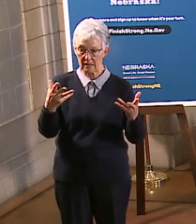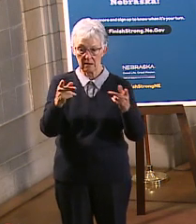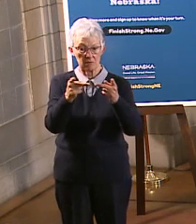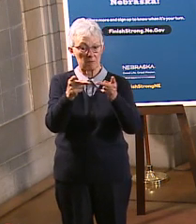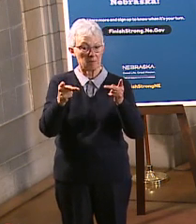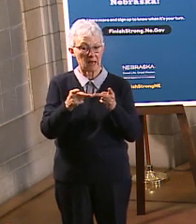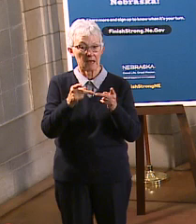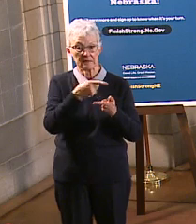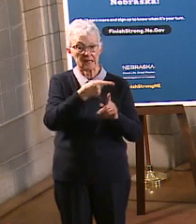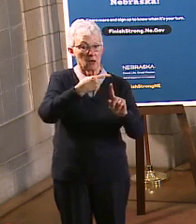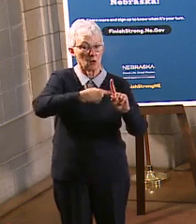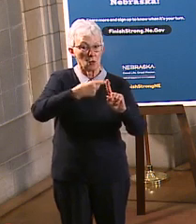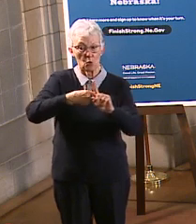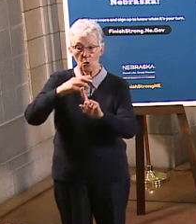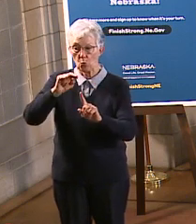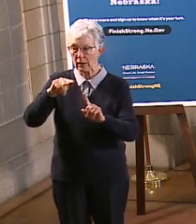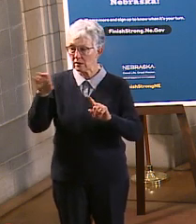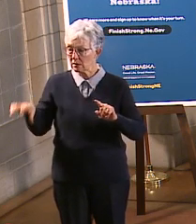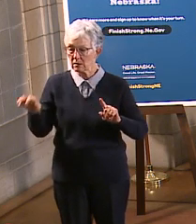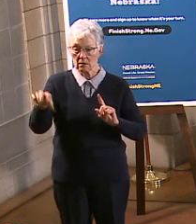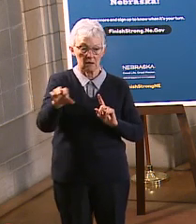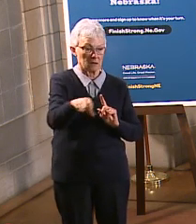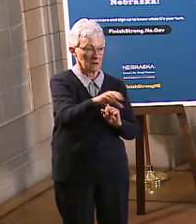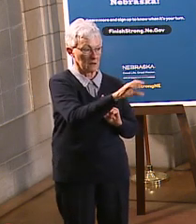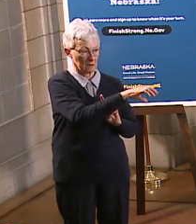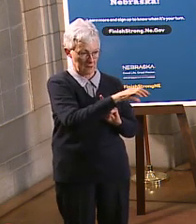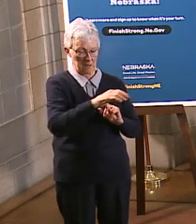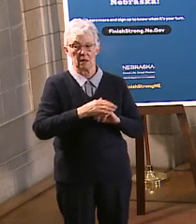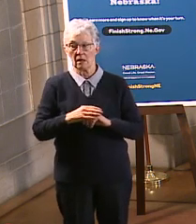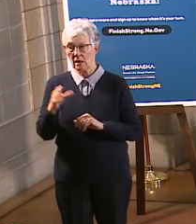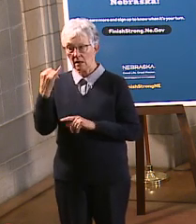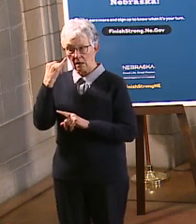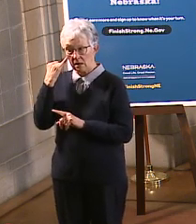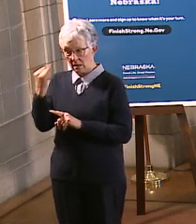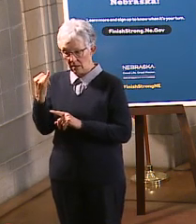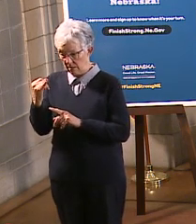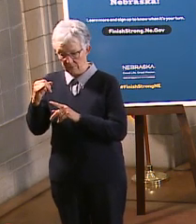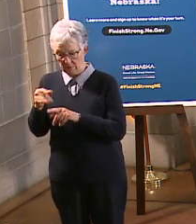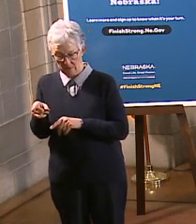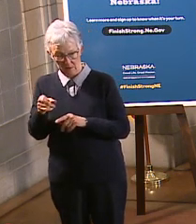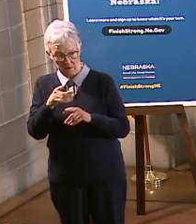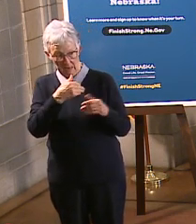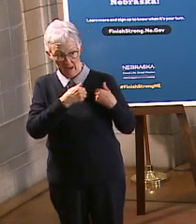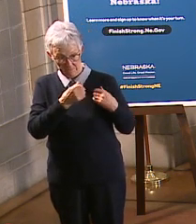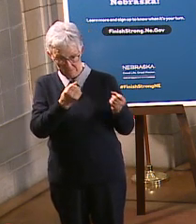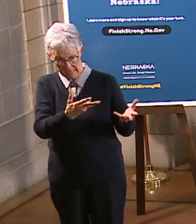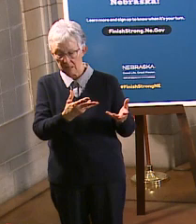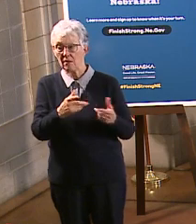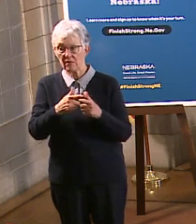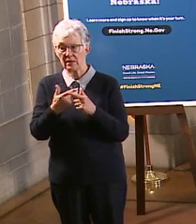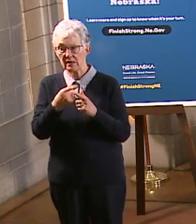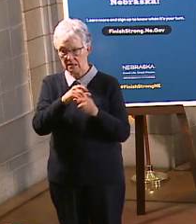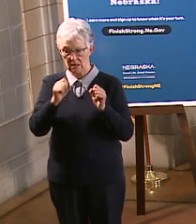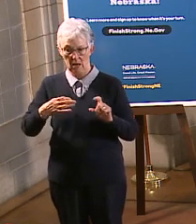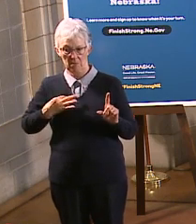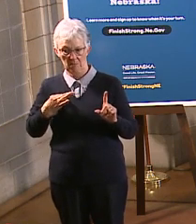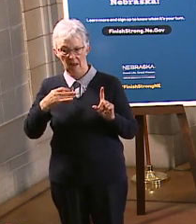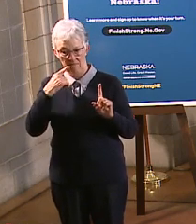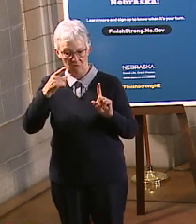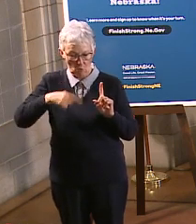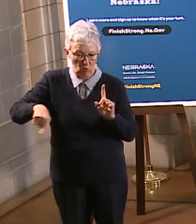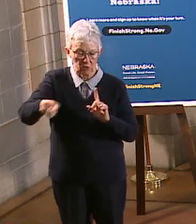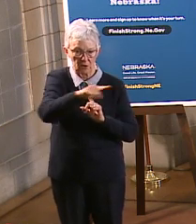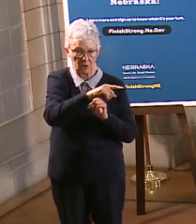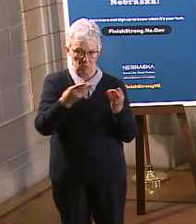choose to participate, the tenant may apply these funds to their rental obligation. Only tenants whose household income is verified